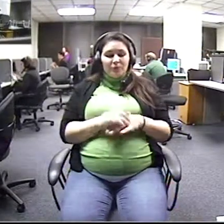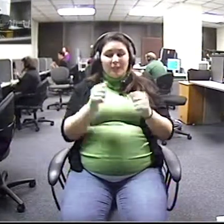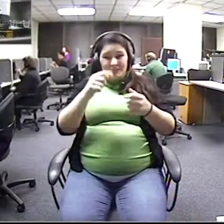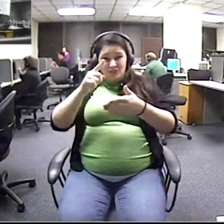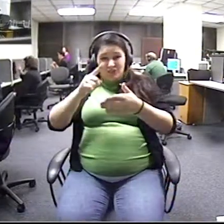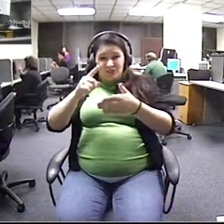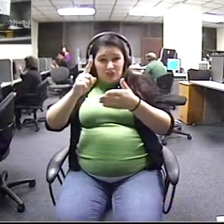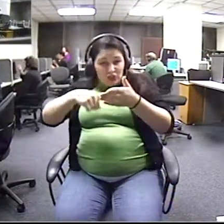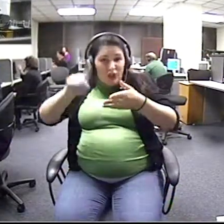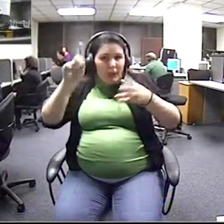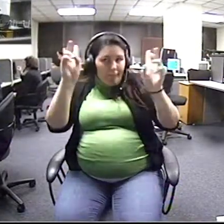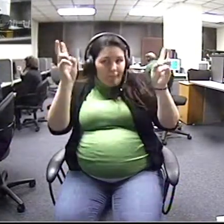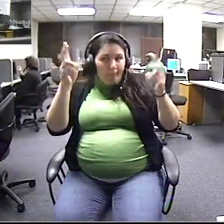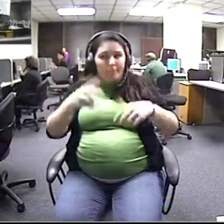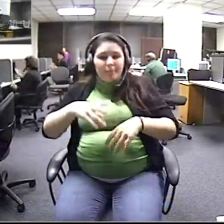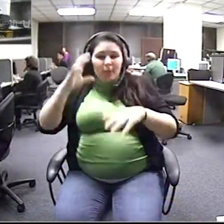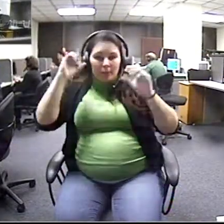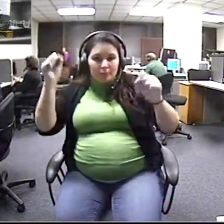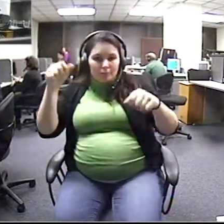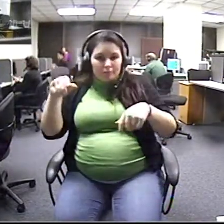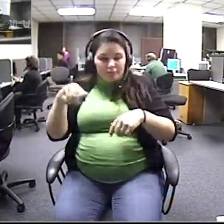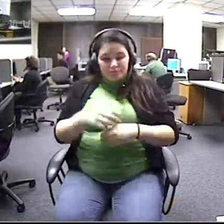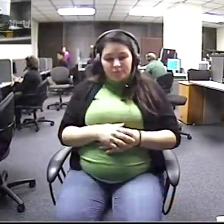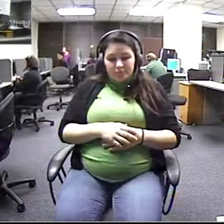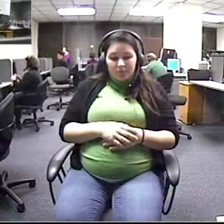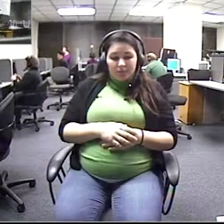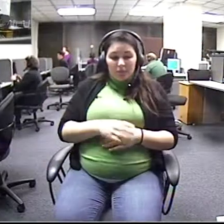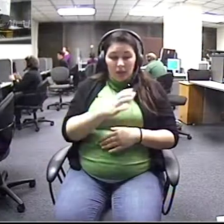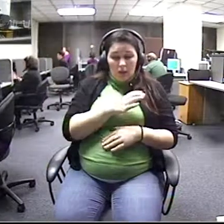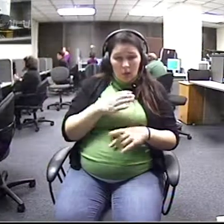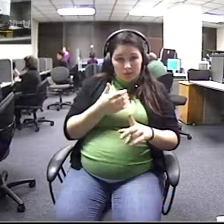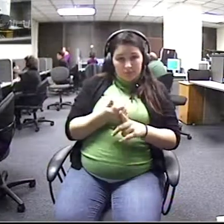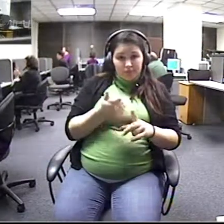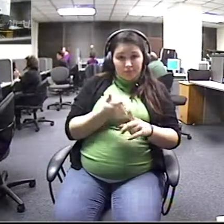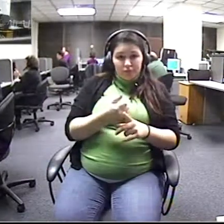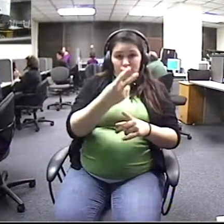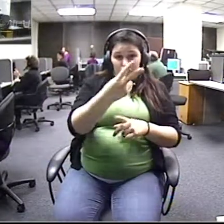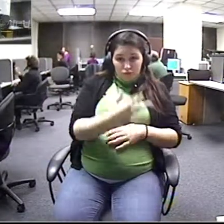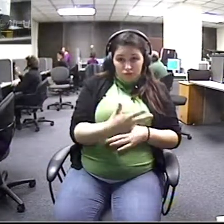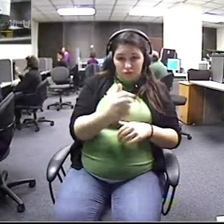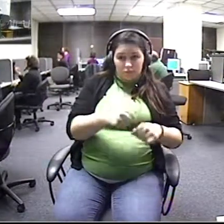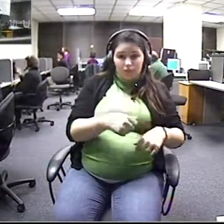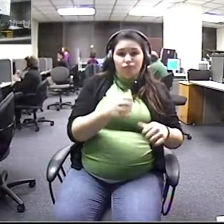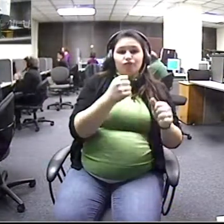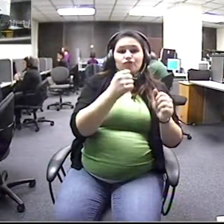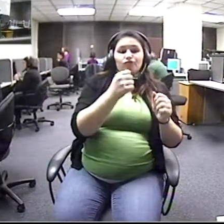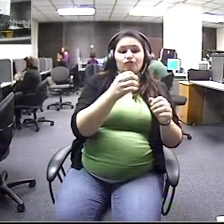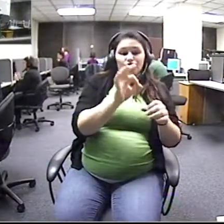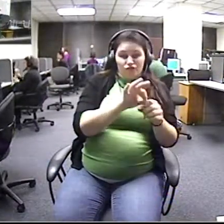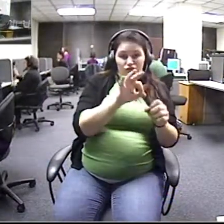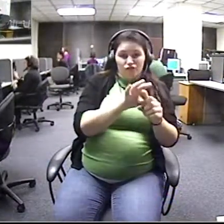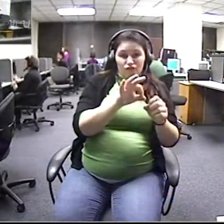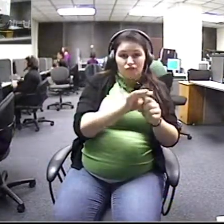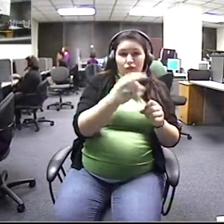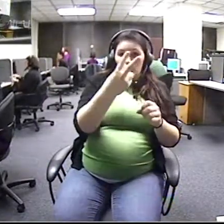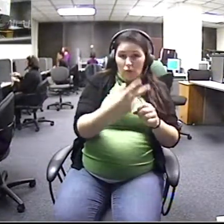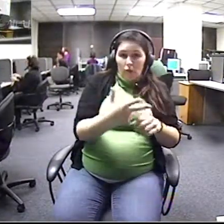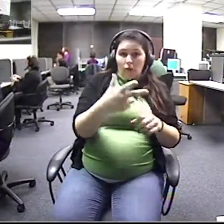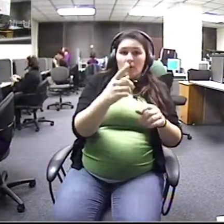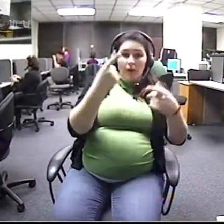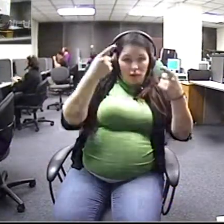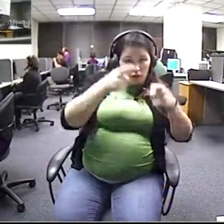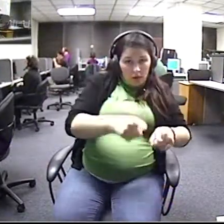bills. Congress may override presidential vetoes by a 2/3 vote of both houses.